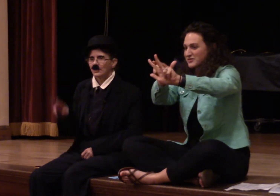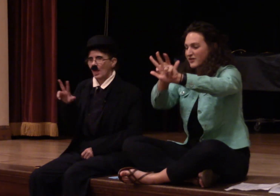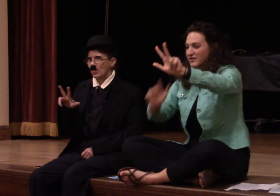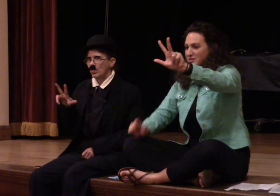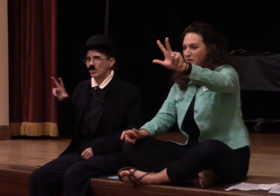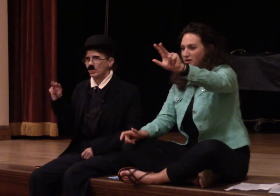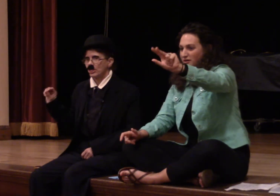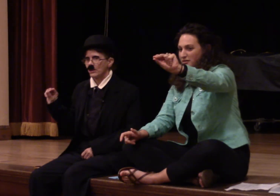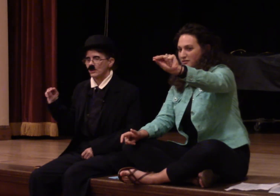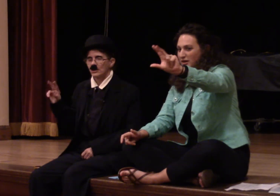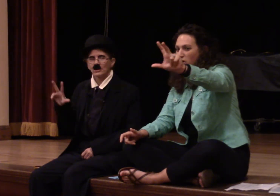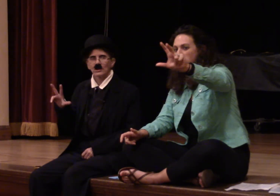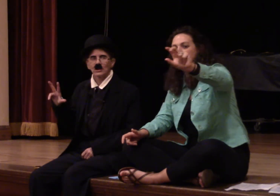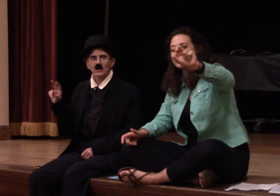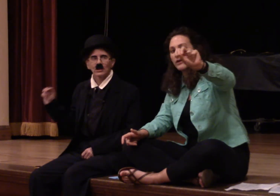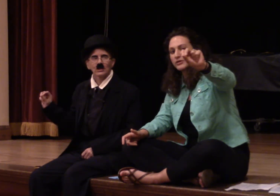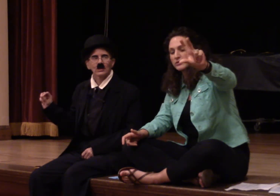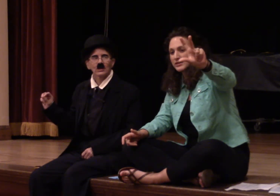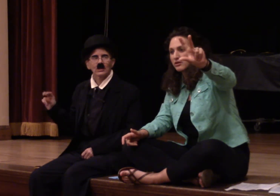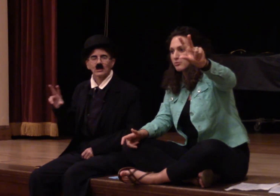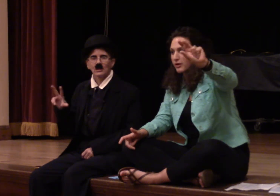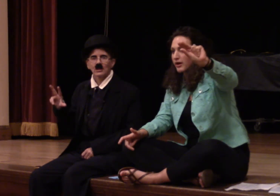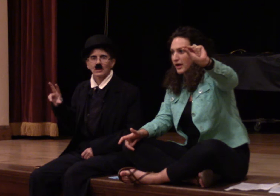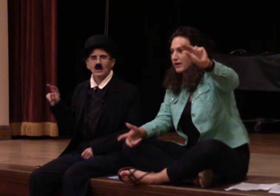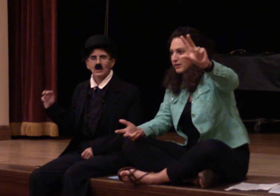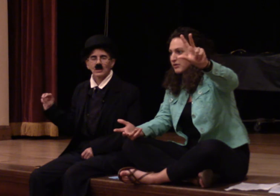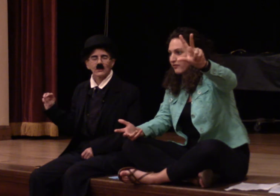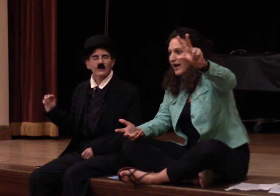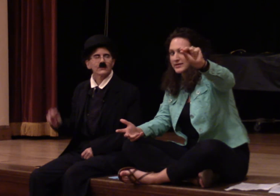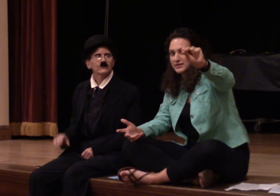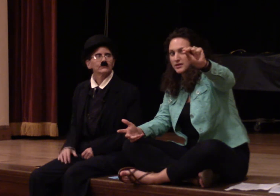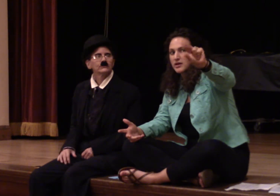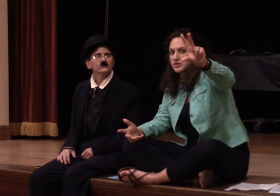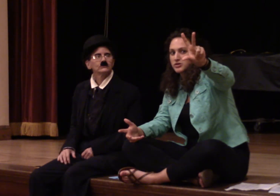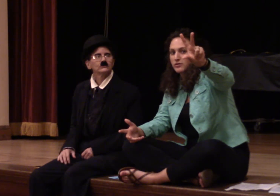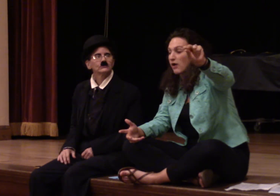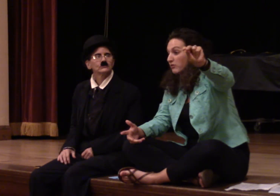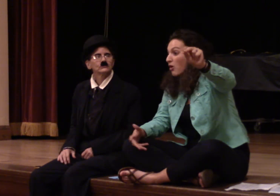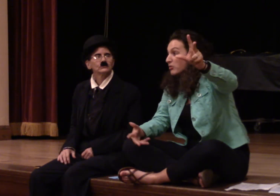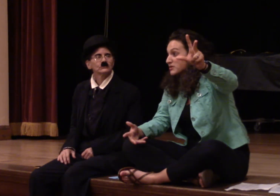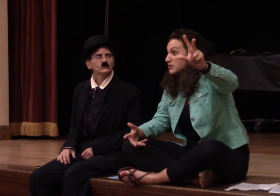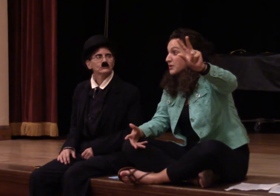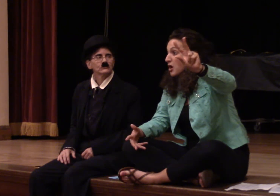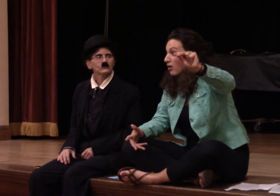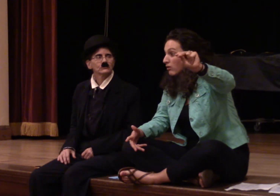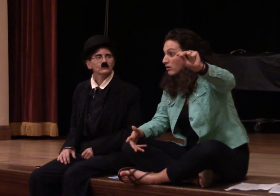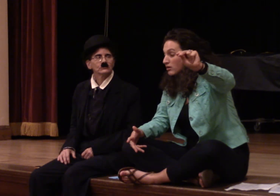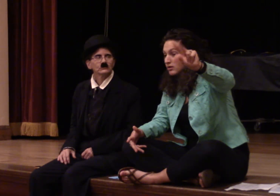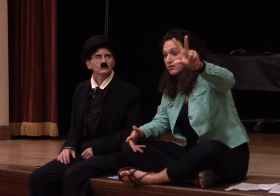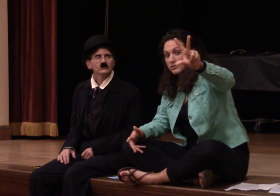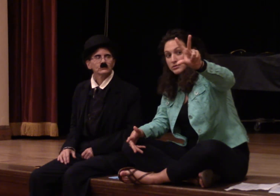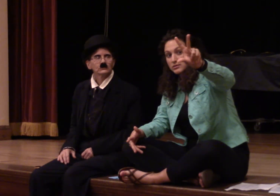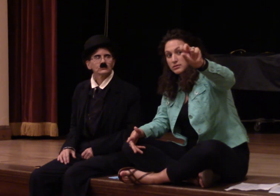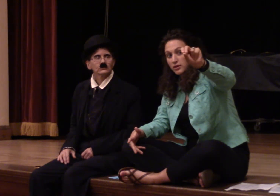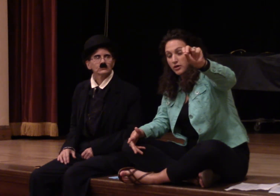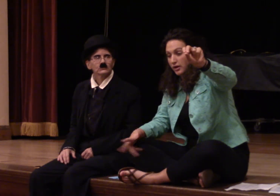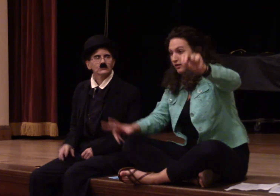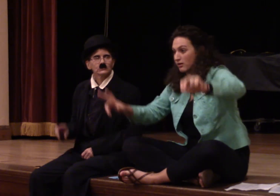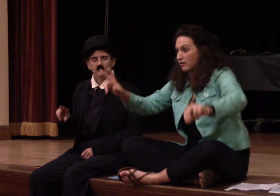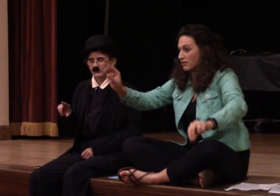fingers apart. And it almost goes down into a 0, but again, it can be fast and just go down almost into a no. 30,